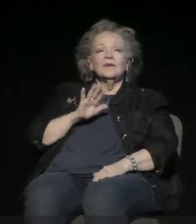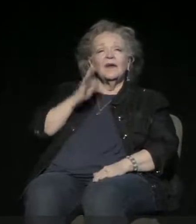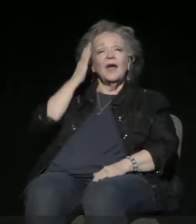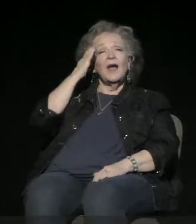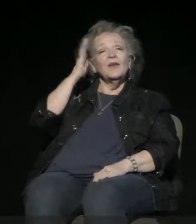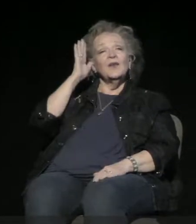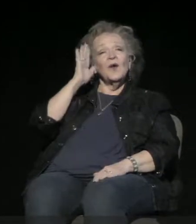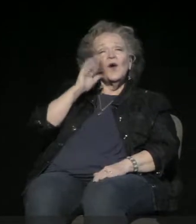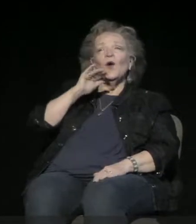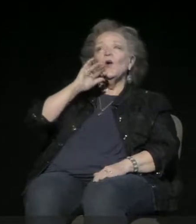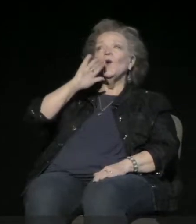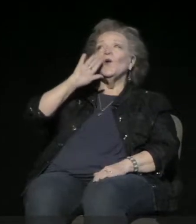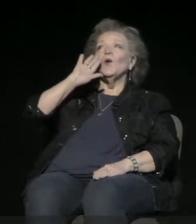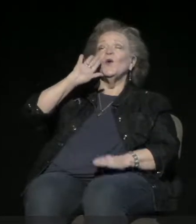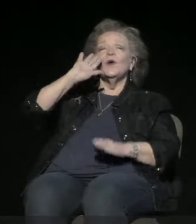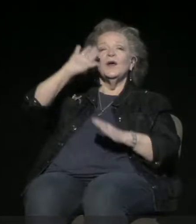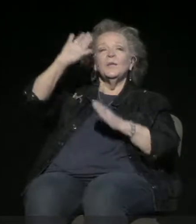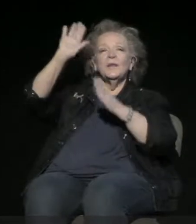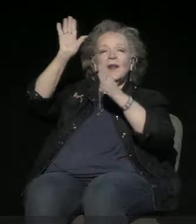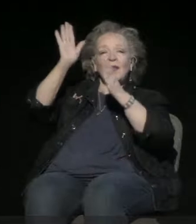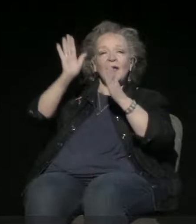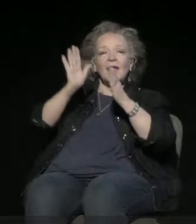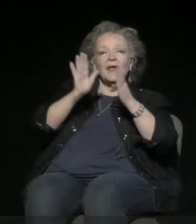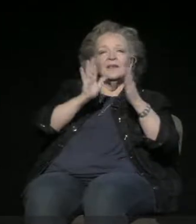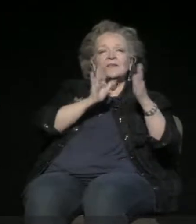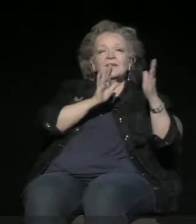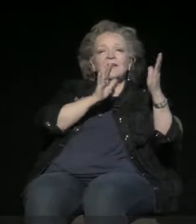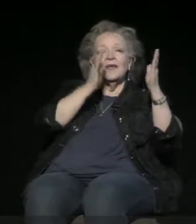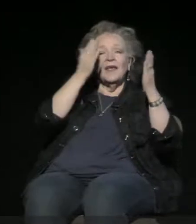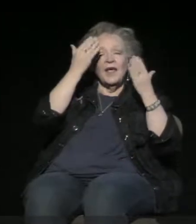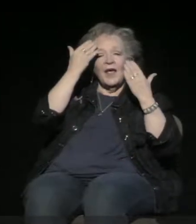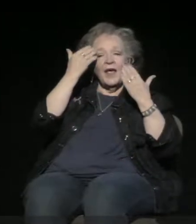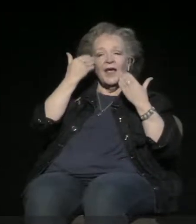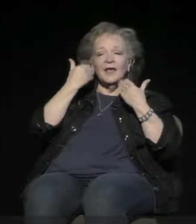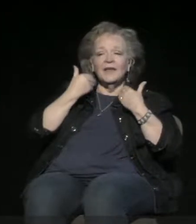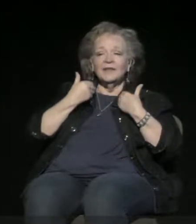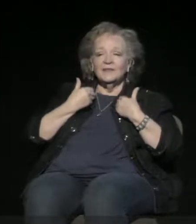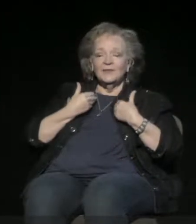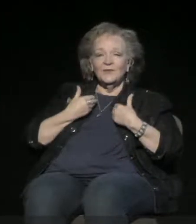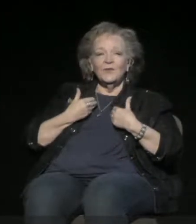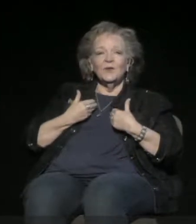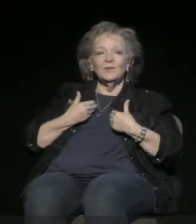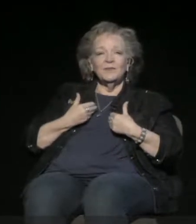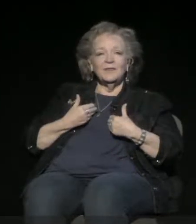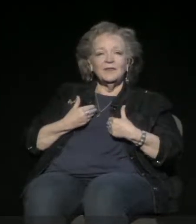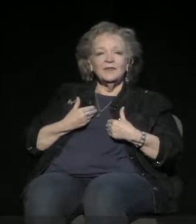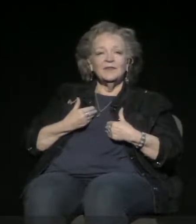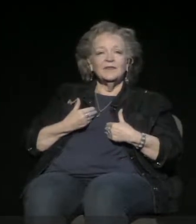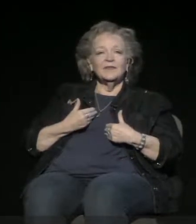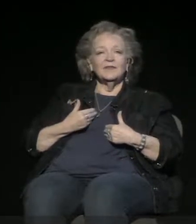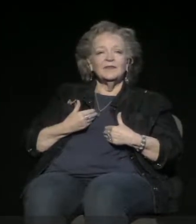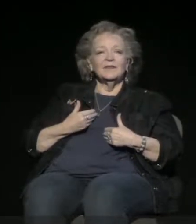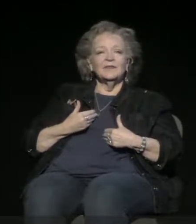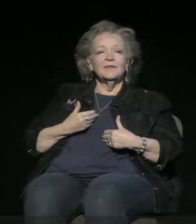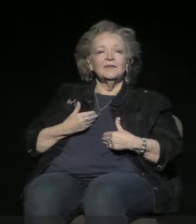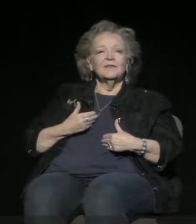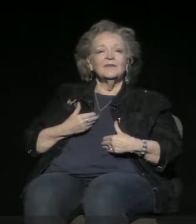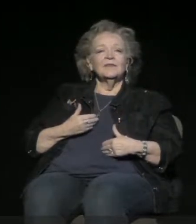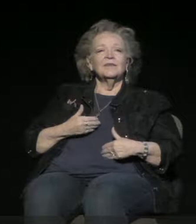For I know the plans He has for me,